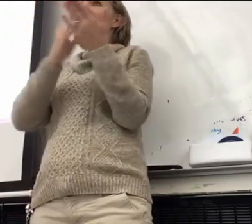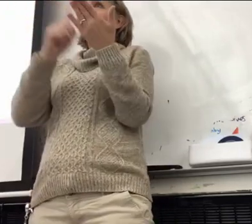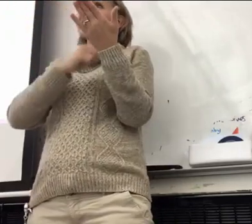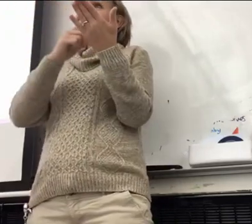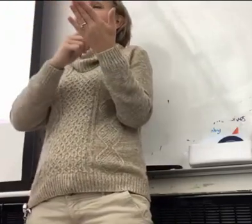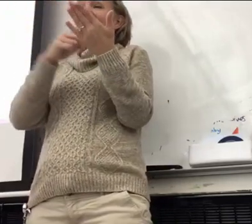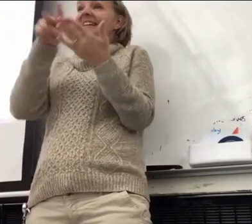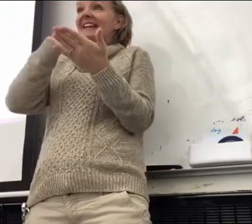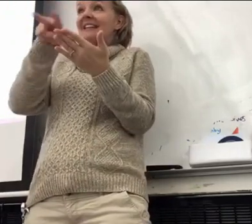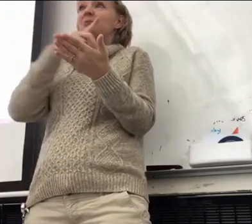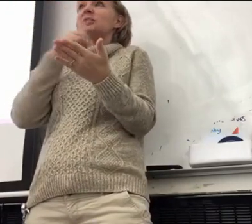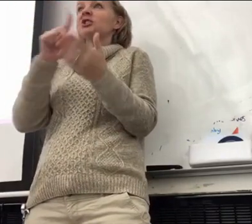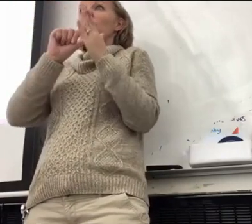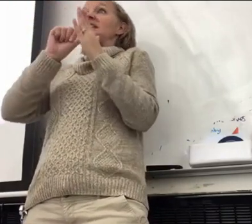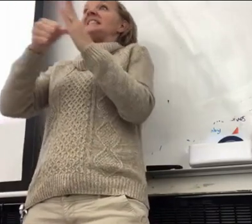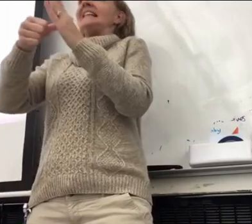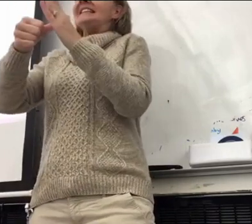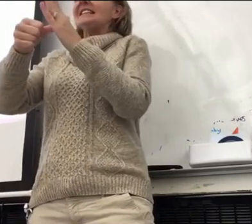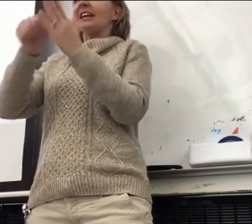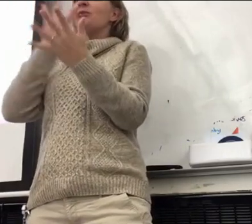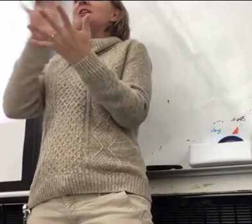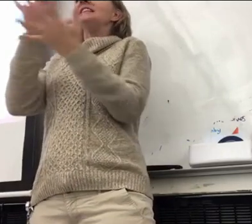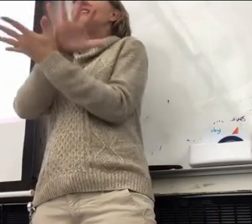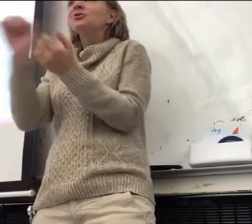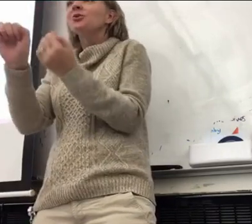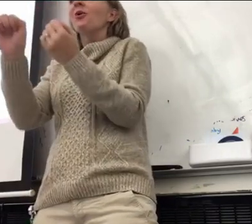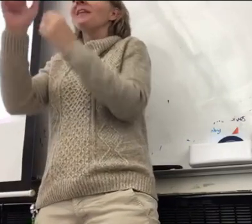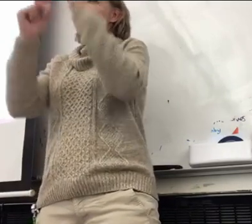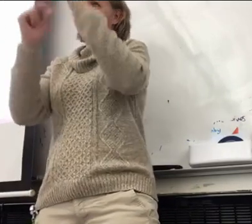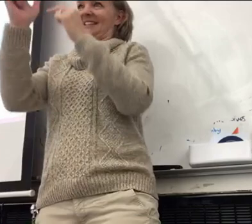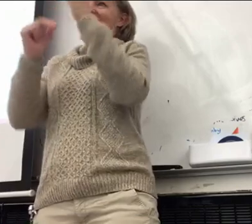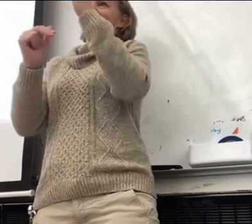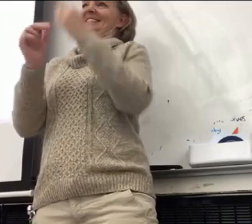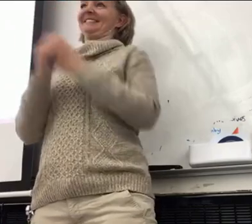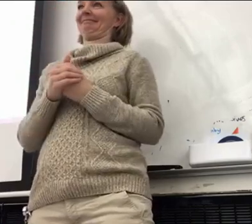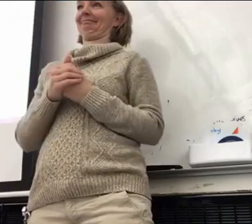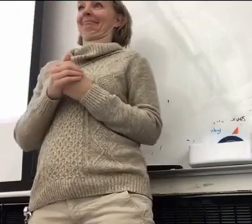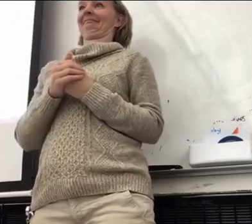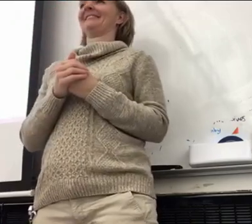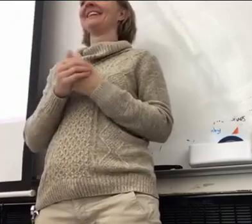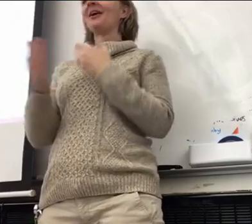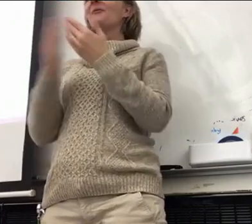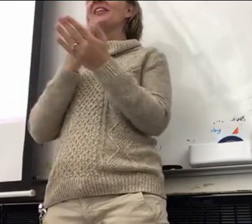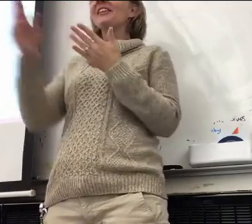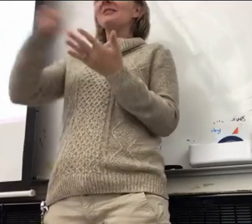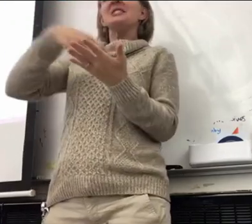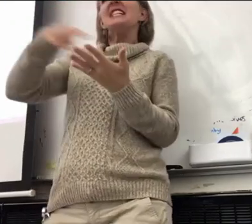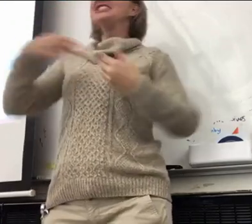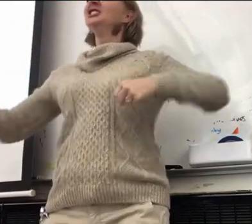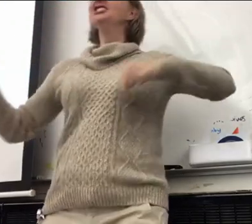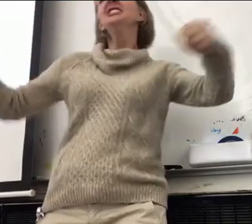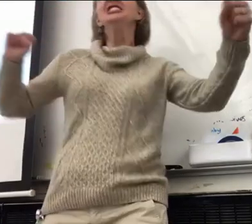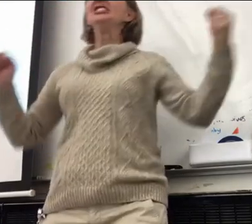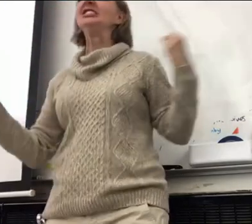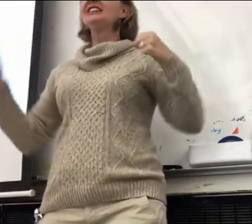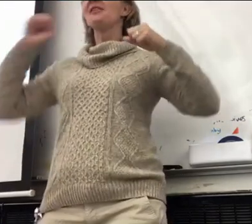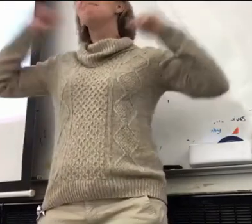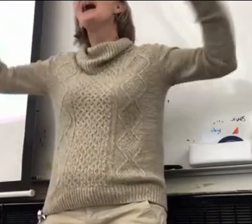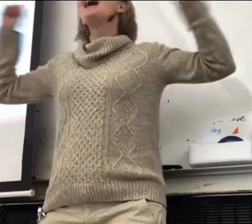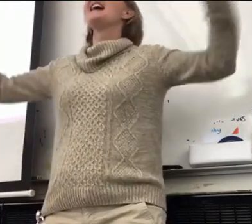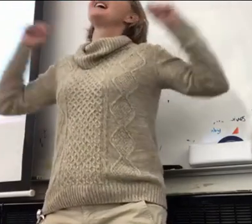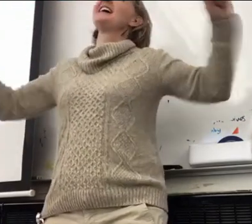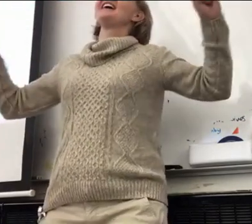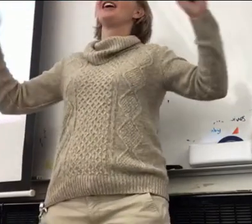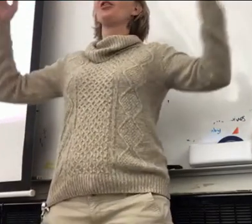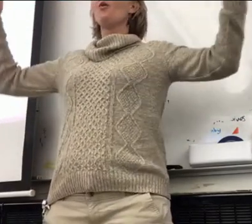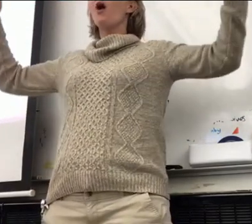so intense, though, that it actually would destroy the buildings that they were in. Whether it be that they were dancing so intense, they would like bang against the